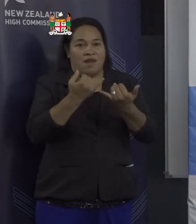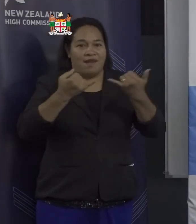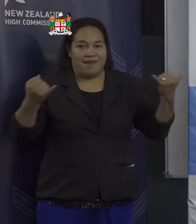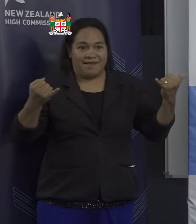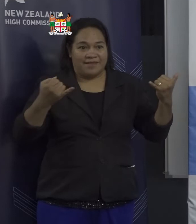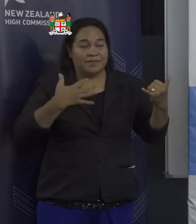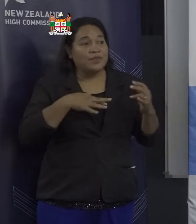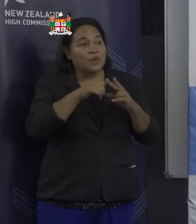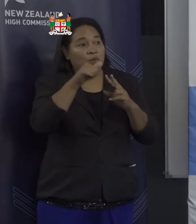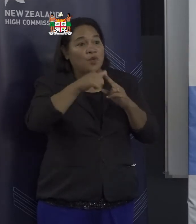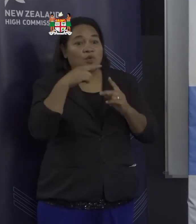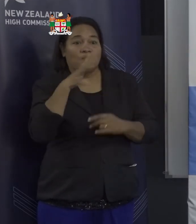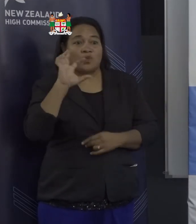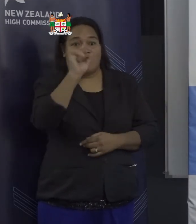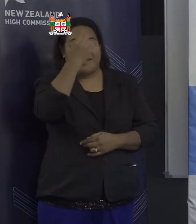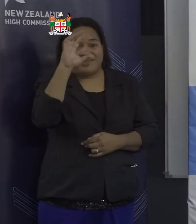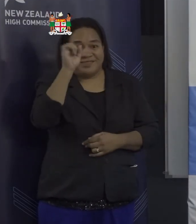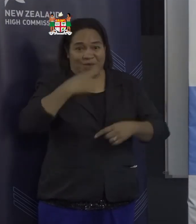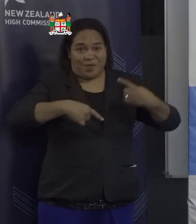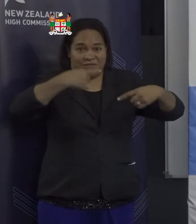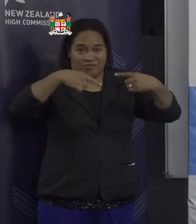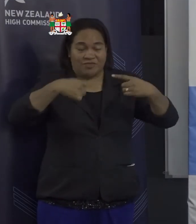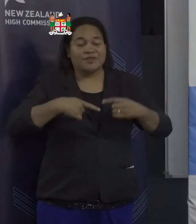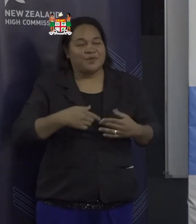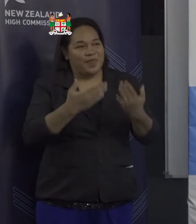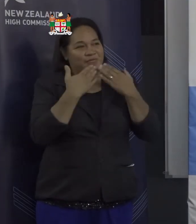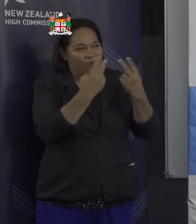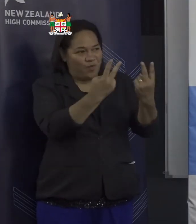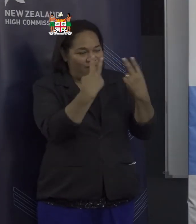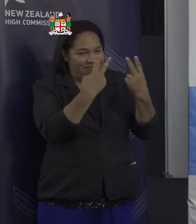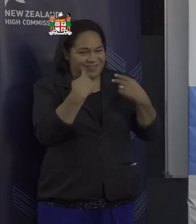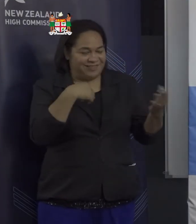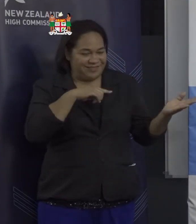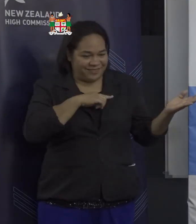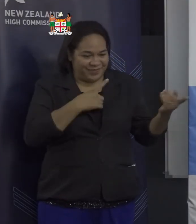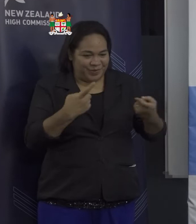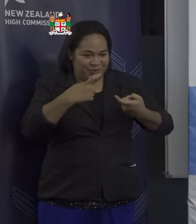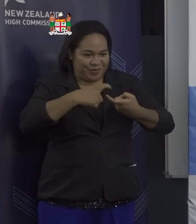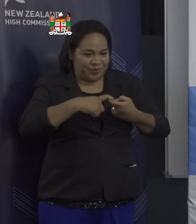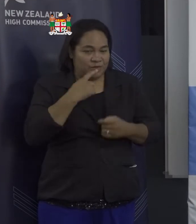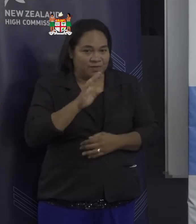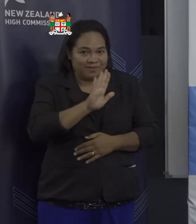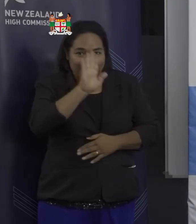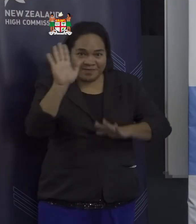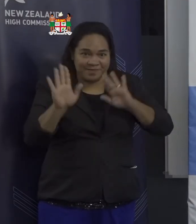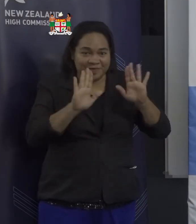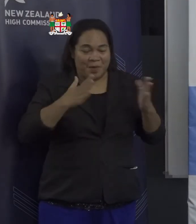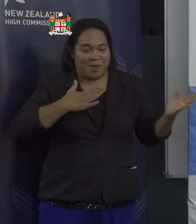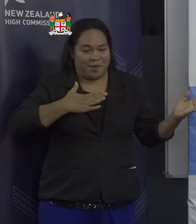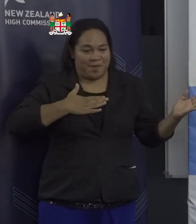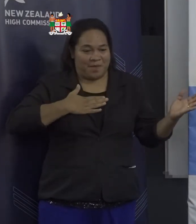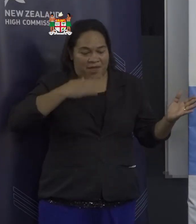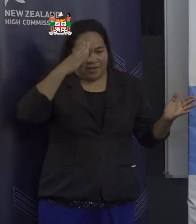essay competition winners. Thank you for joining us virtually here today. So kia ora koutou, in the language of my